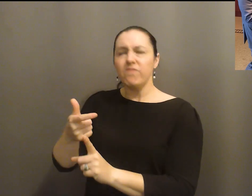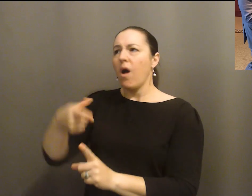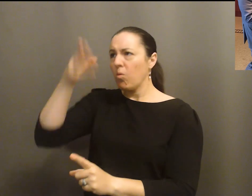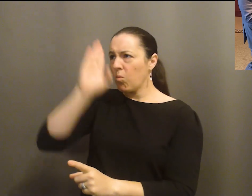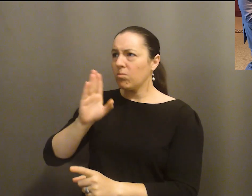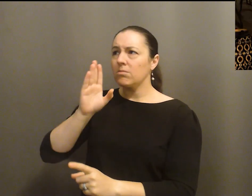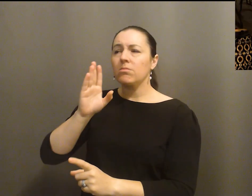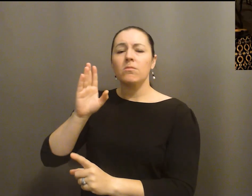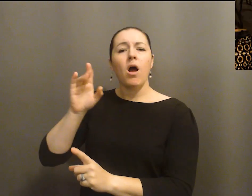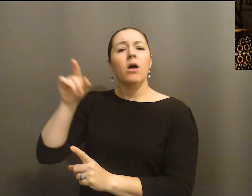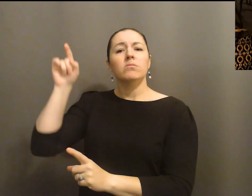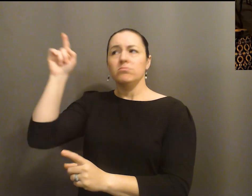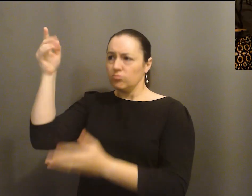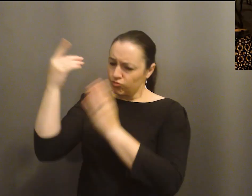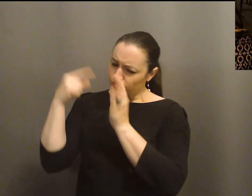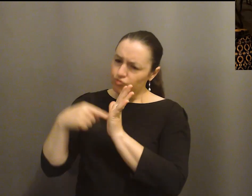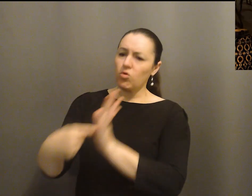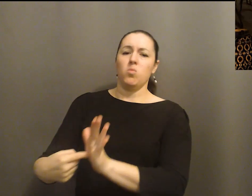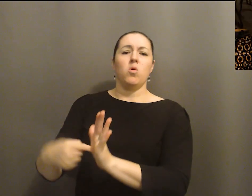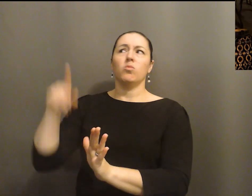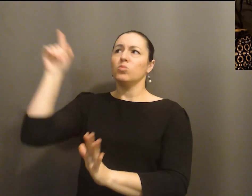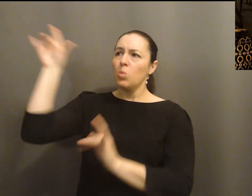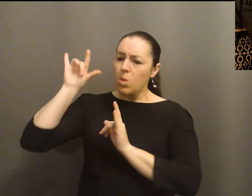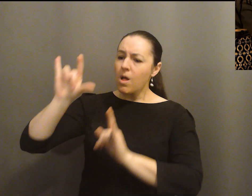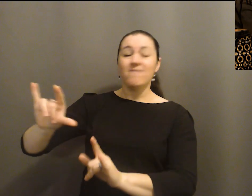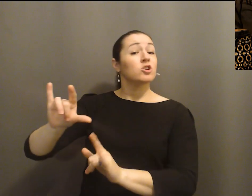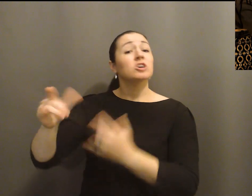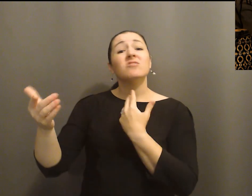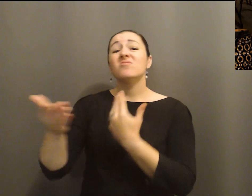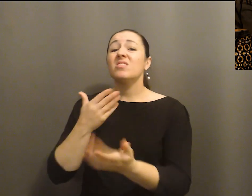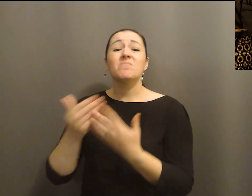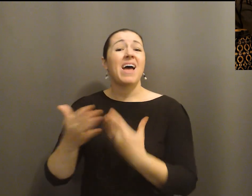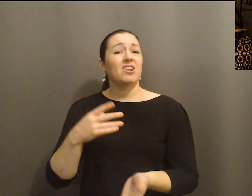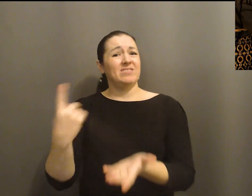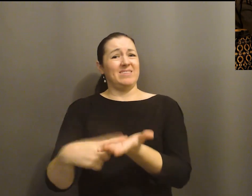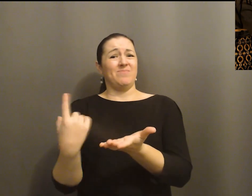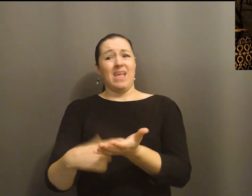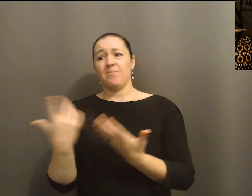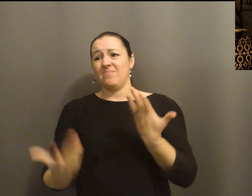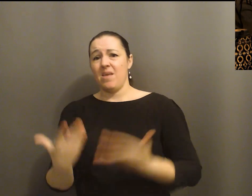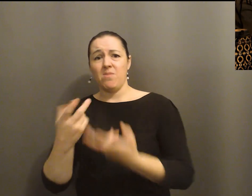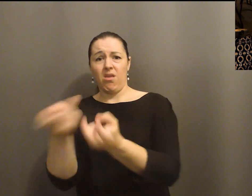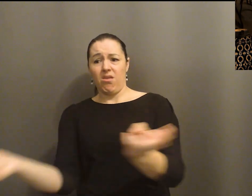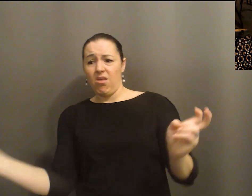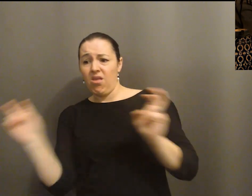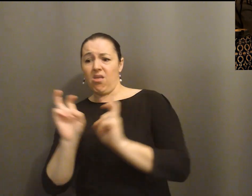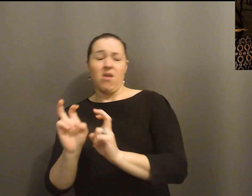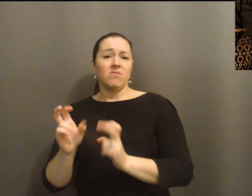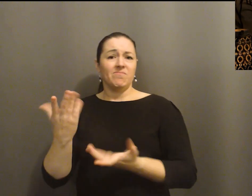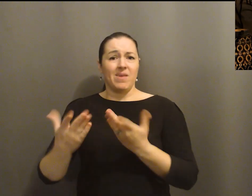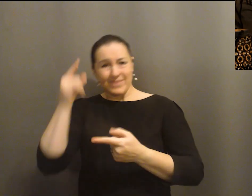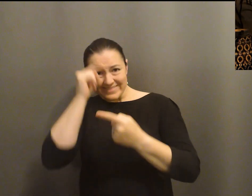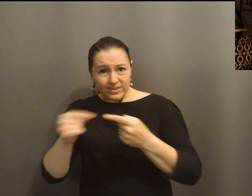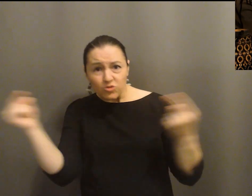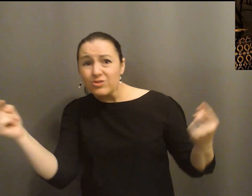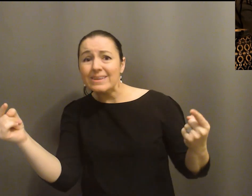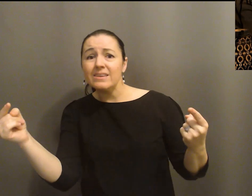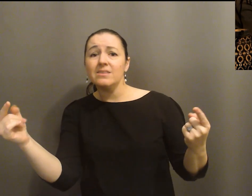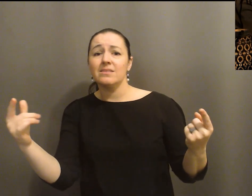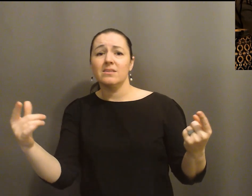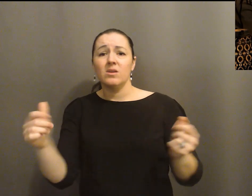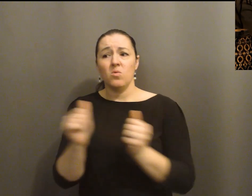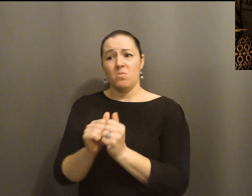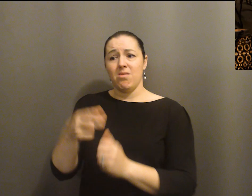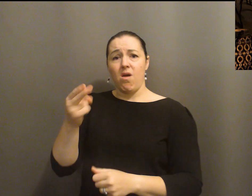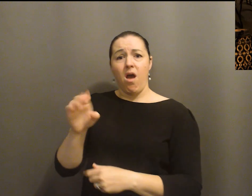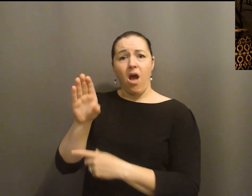wanted her to know that That you love her Lord And that even though There's times around this table That we might disagree With each other Me and always